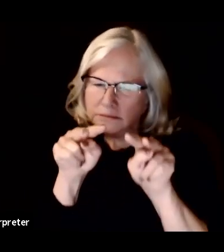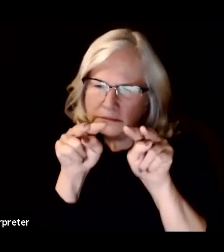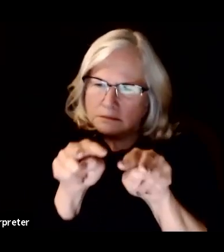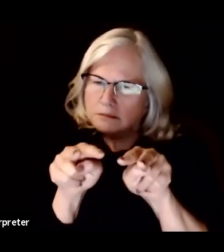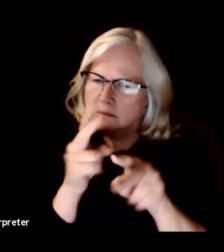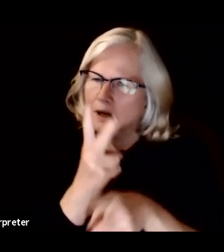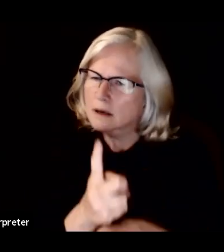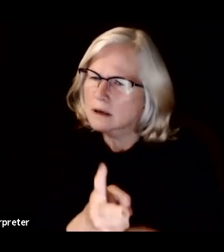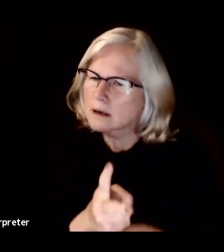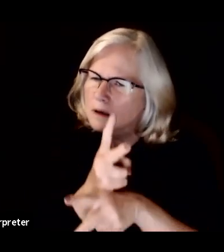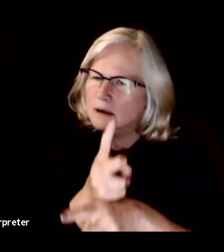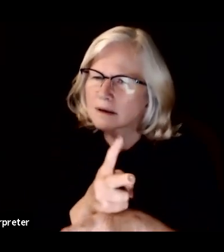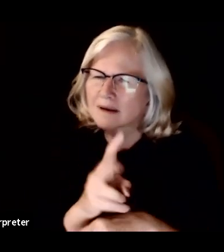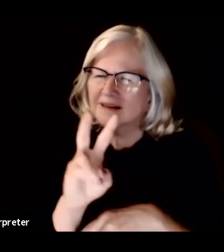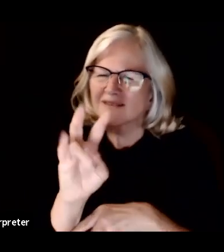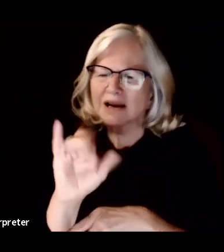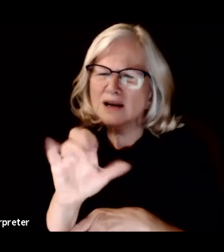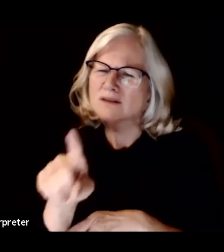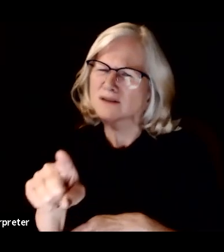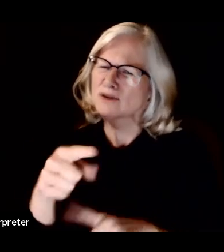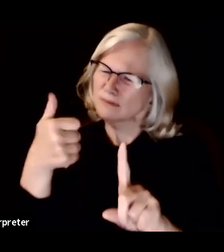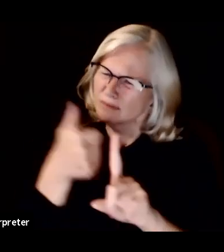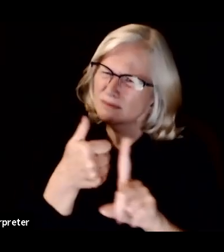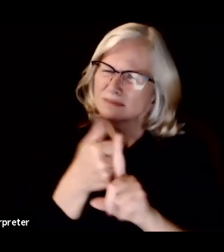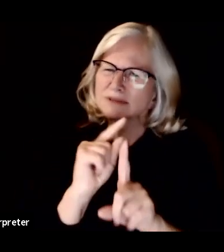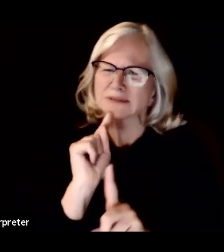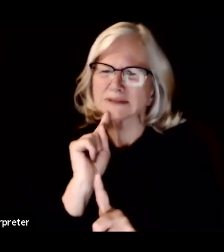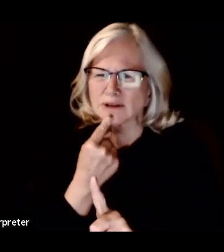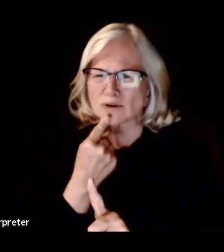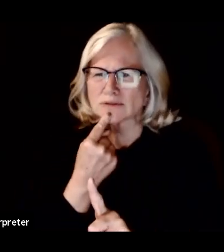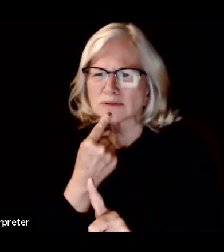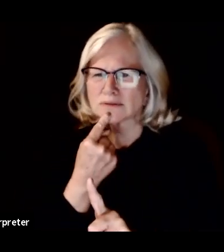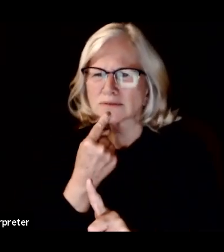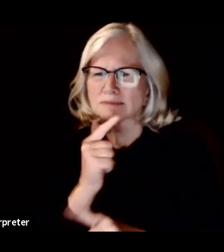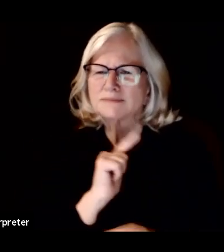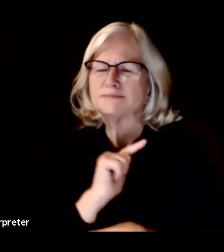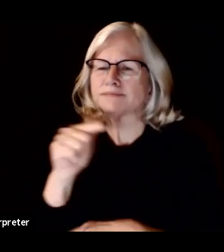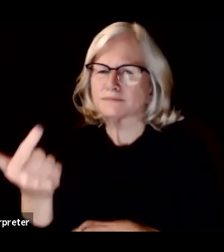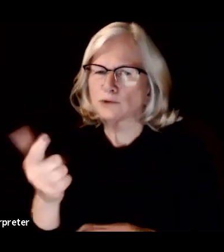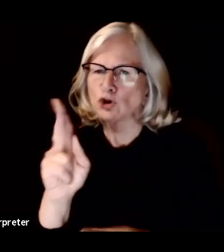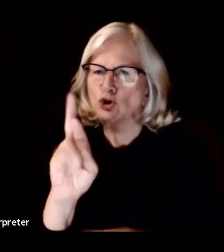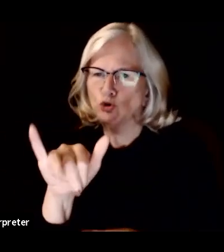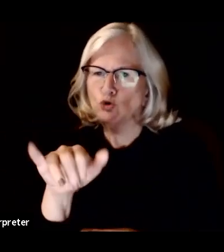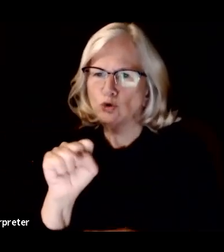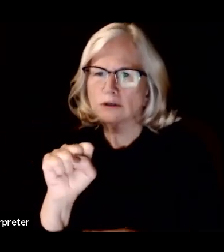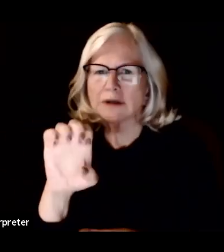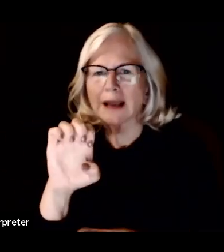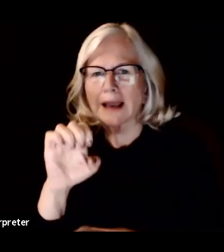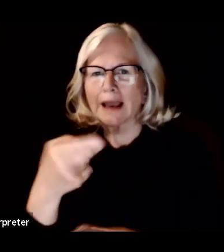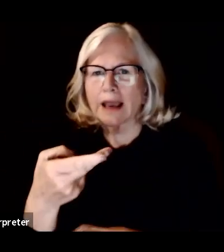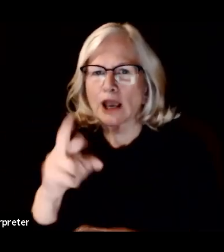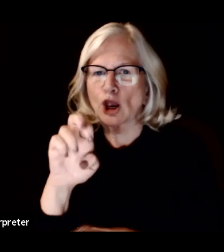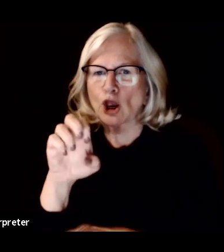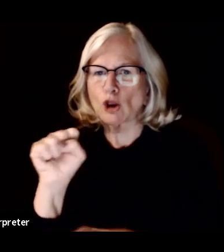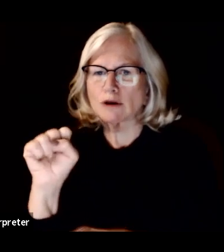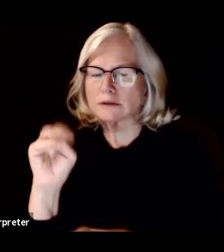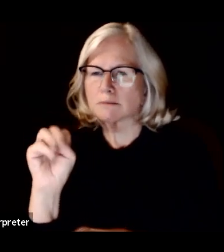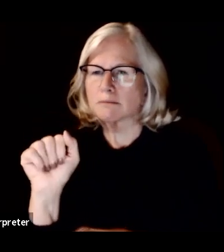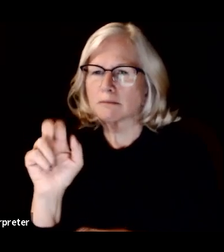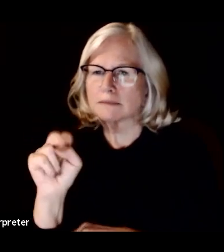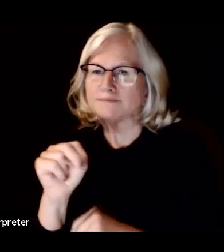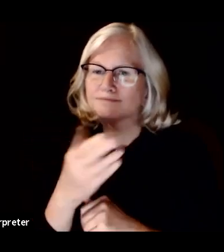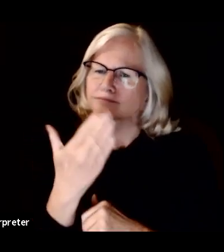With that, I will turn it over to Chris Ersman. Thank you, Commissioner. I just want to note, give you